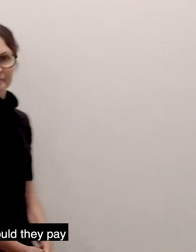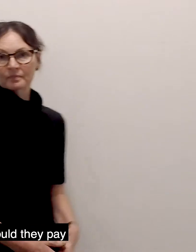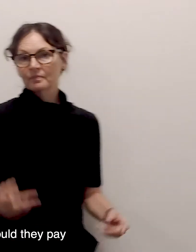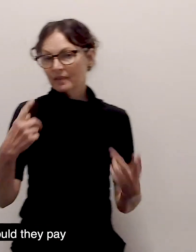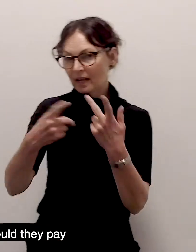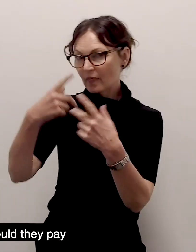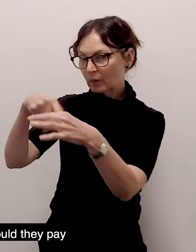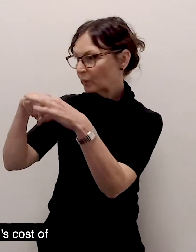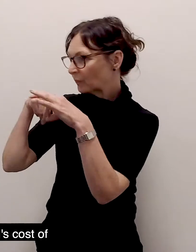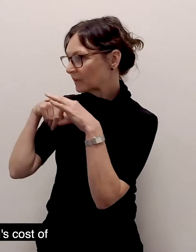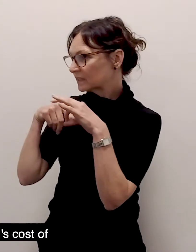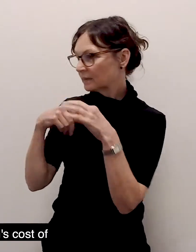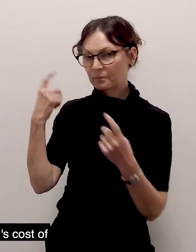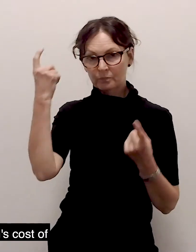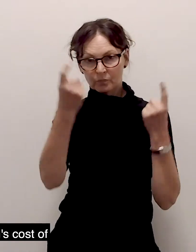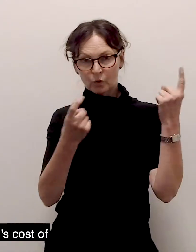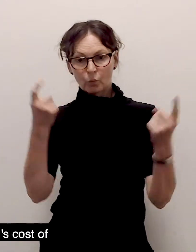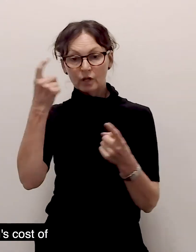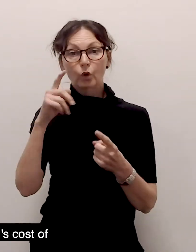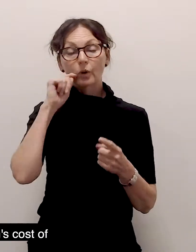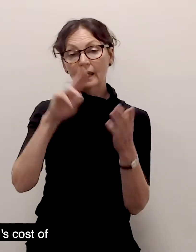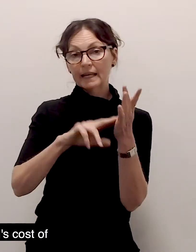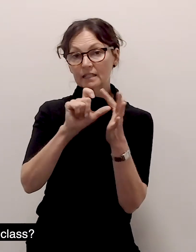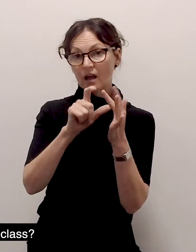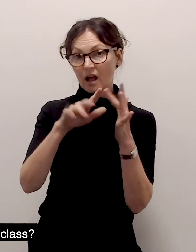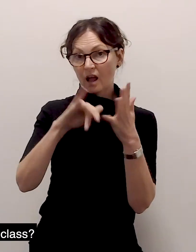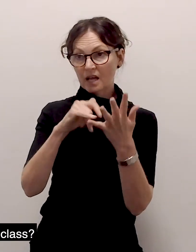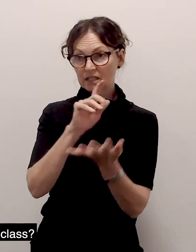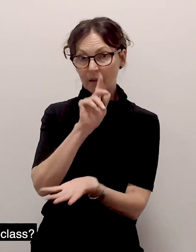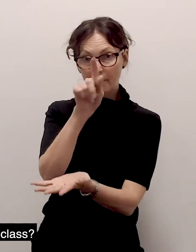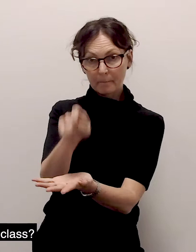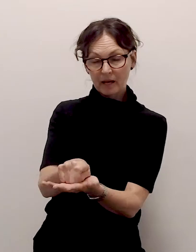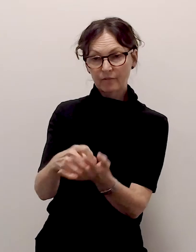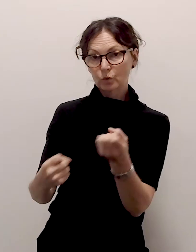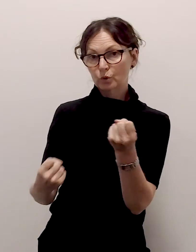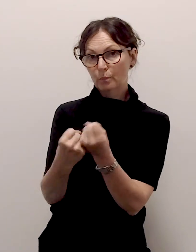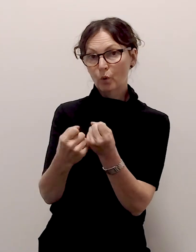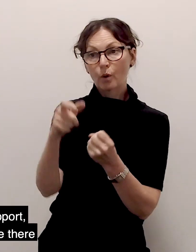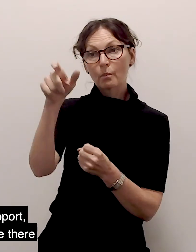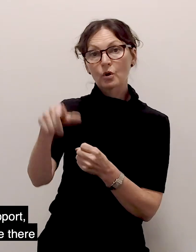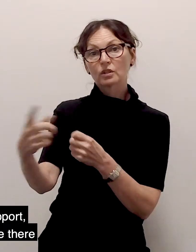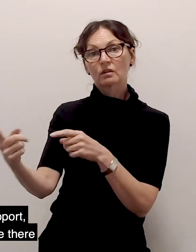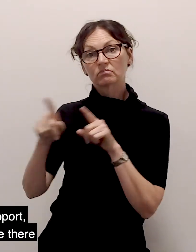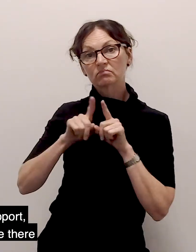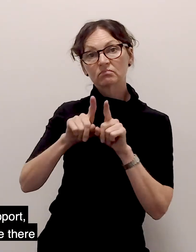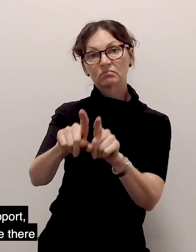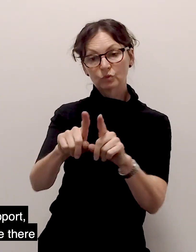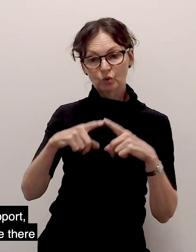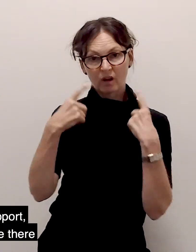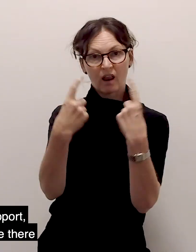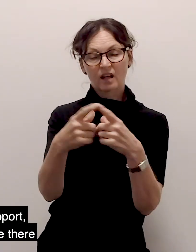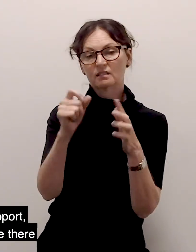for the support person, would they pay for the support person's cost for going to the Pilates class? So